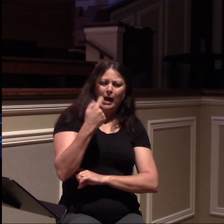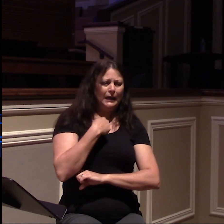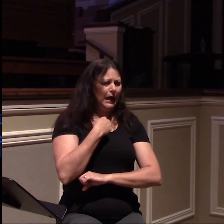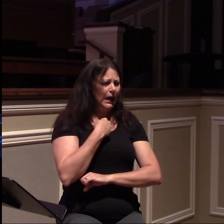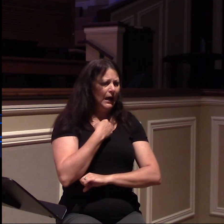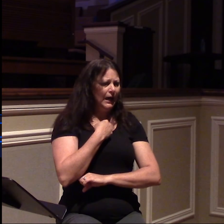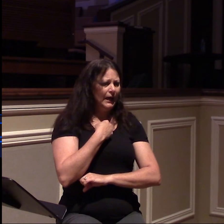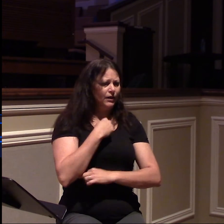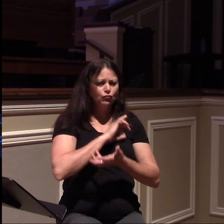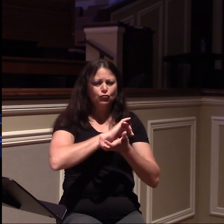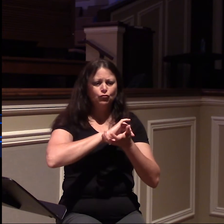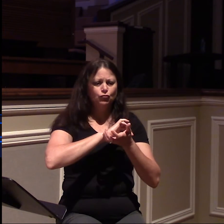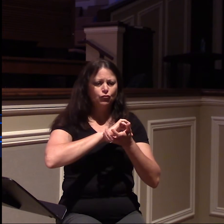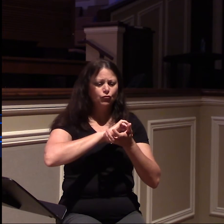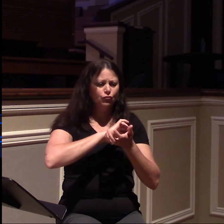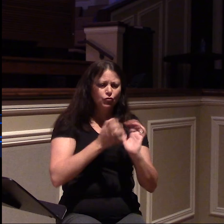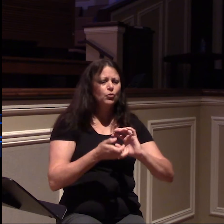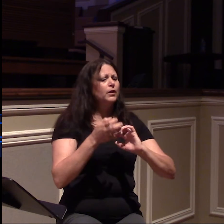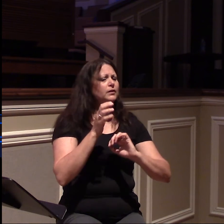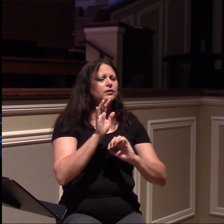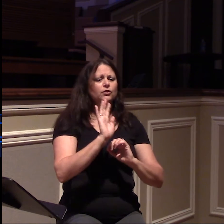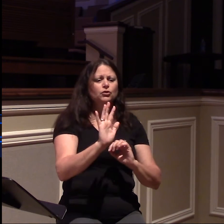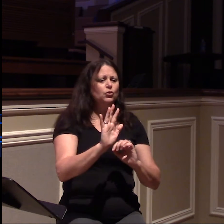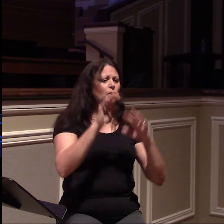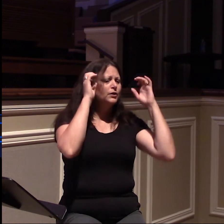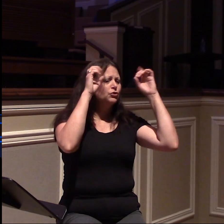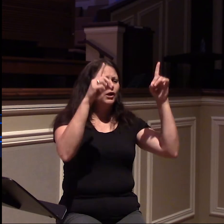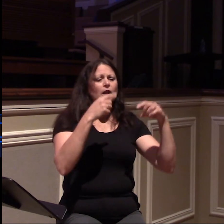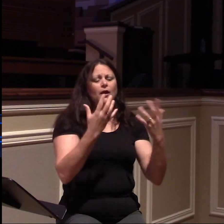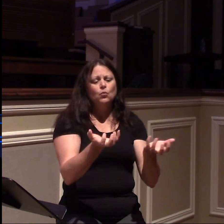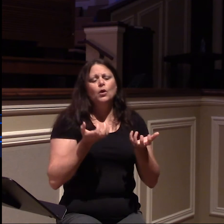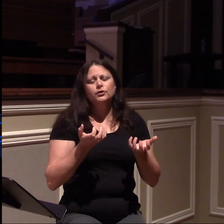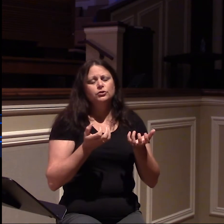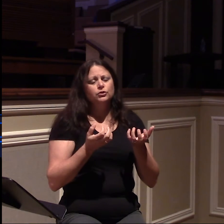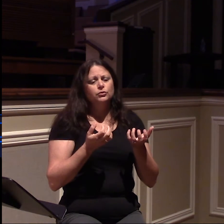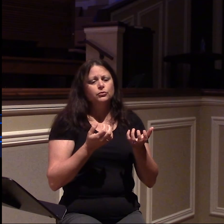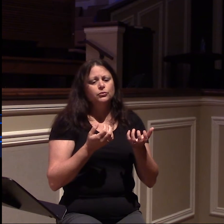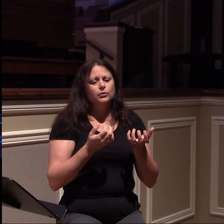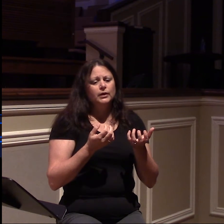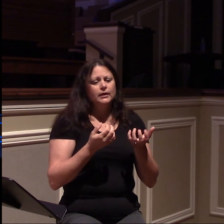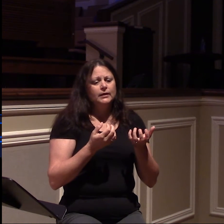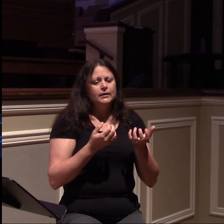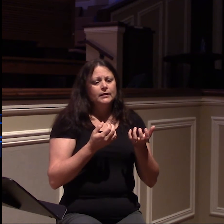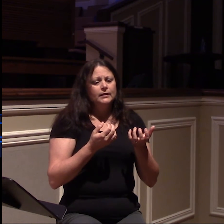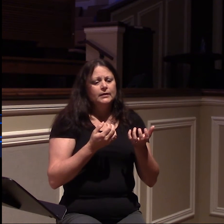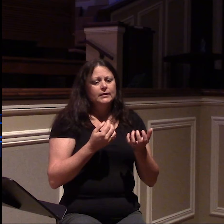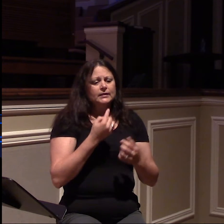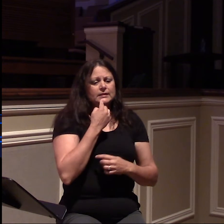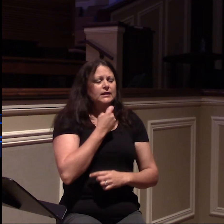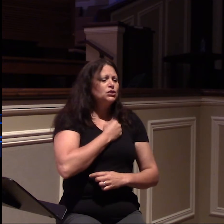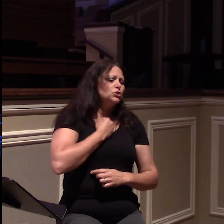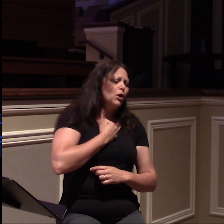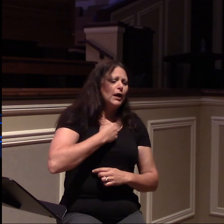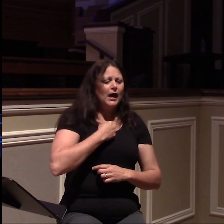He had warped their educational process, and he just wanted to express how very, very, very sorry he was for teaching them something that wasn't